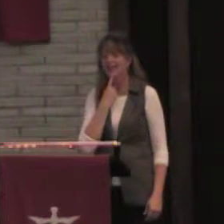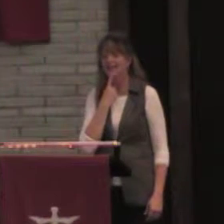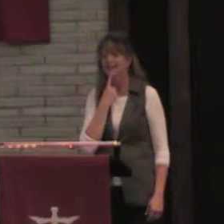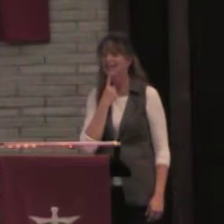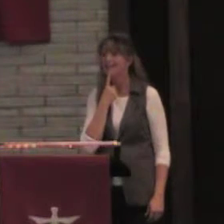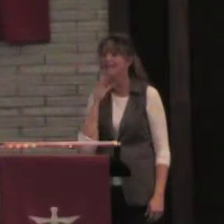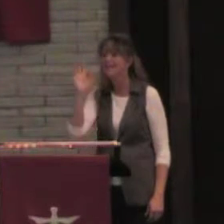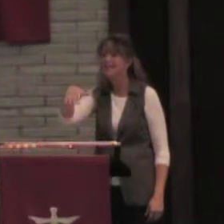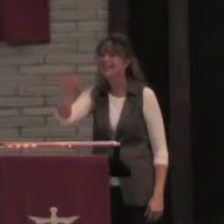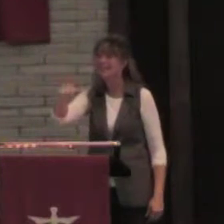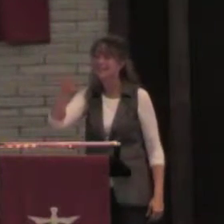God said,